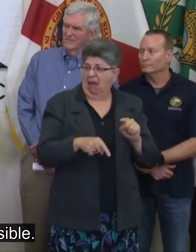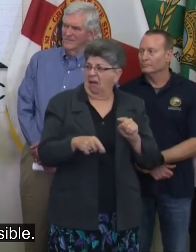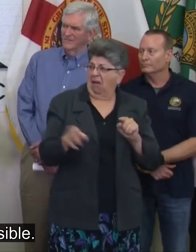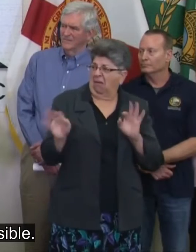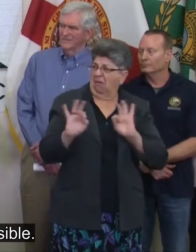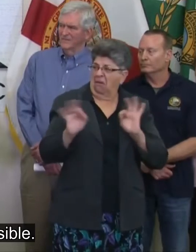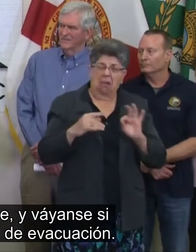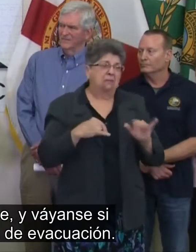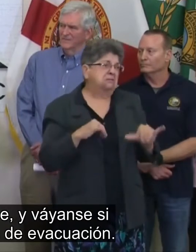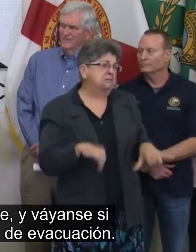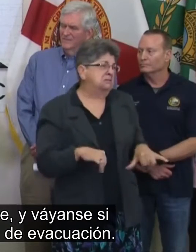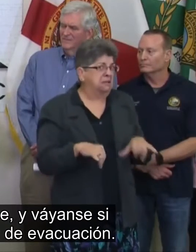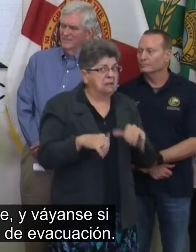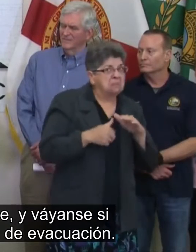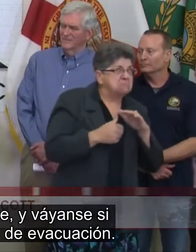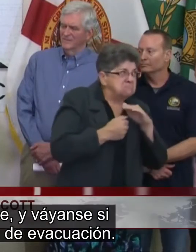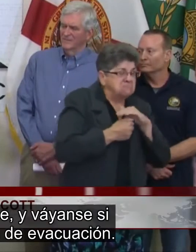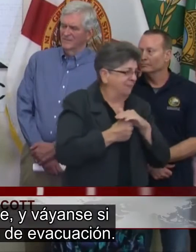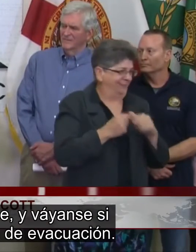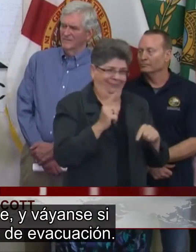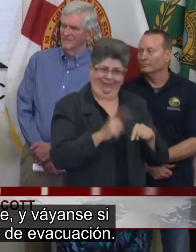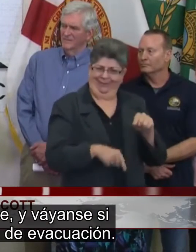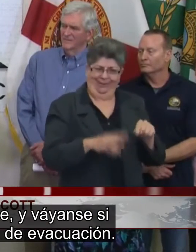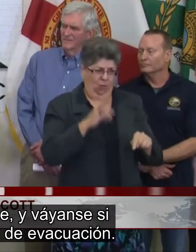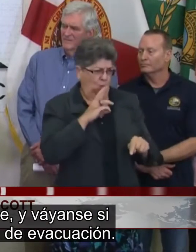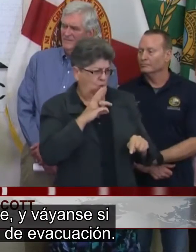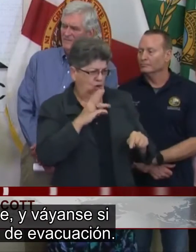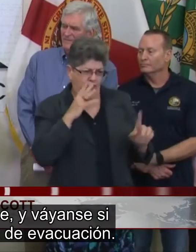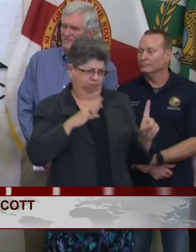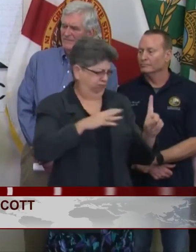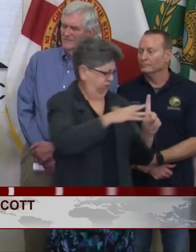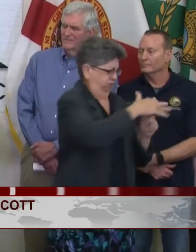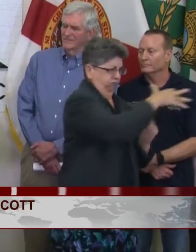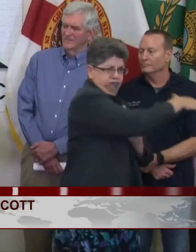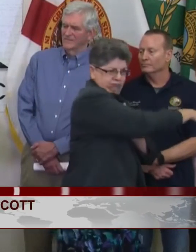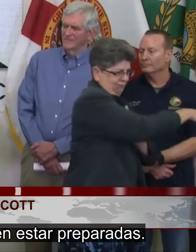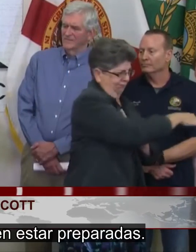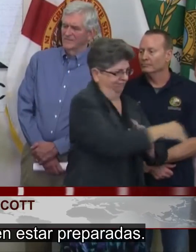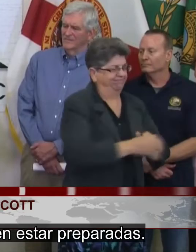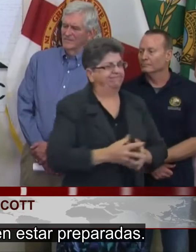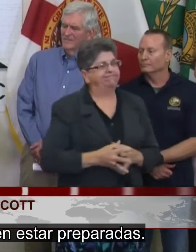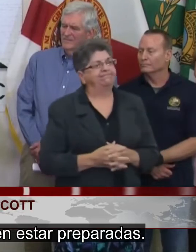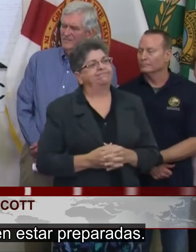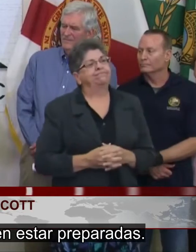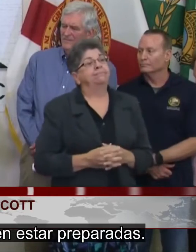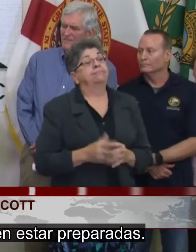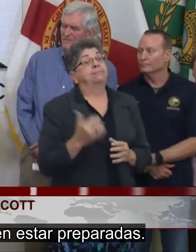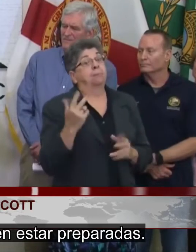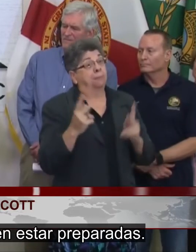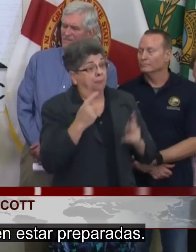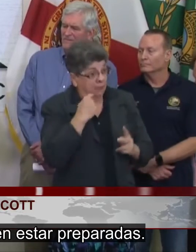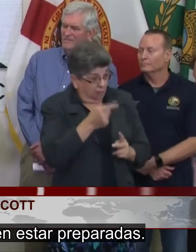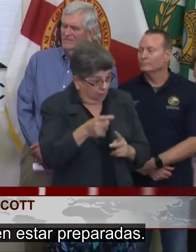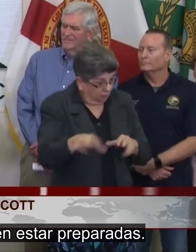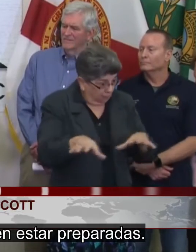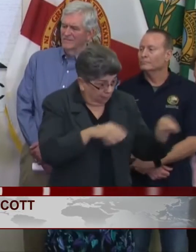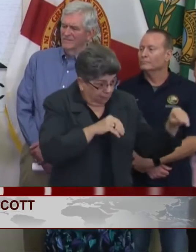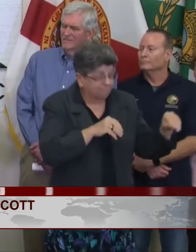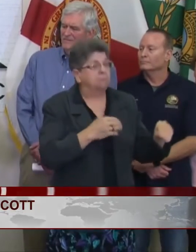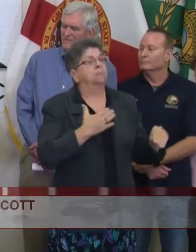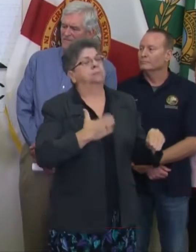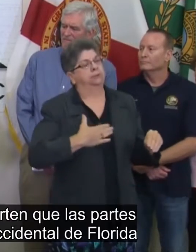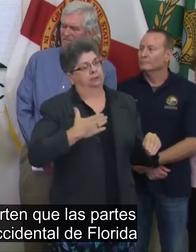It's impossible. So get prepared and get out if an evacuation is ordered. Every family must be prepared